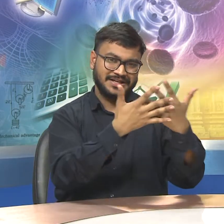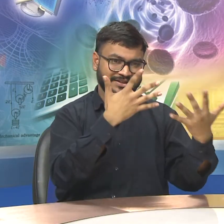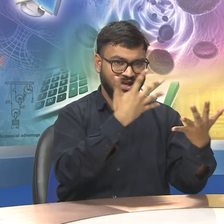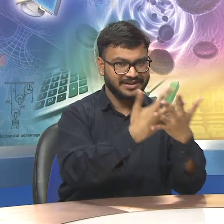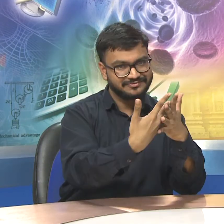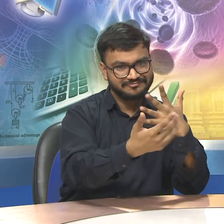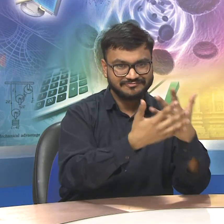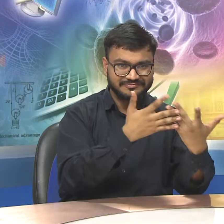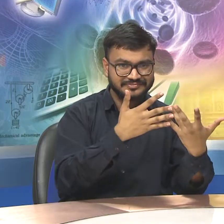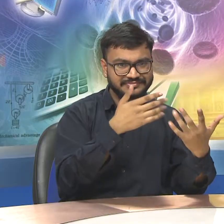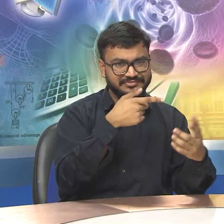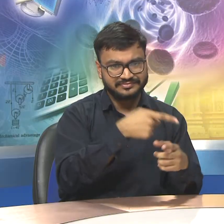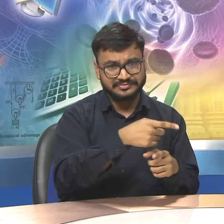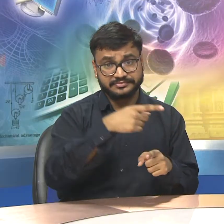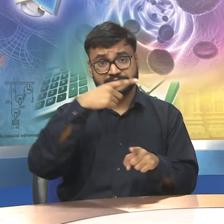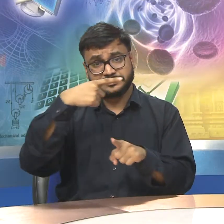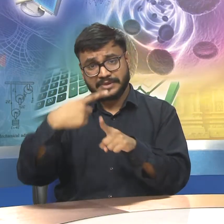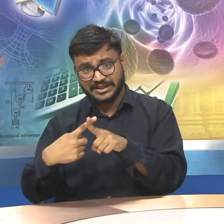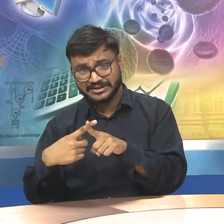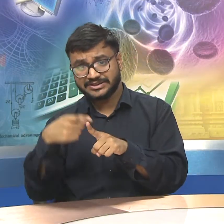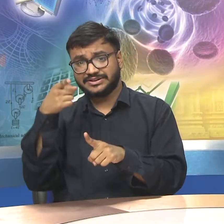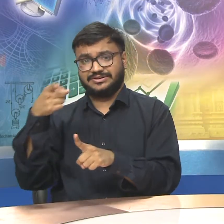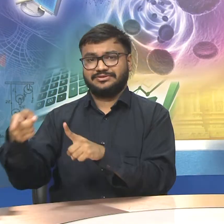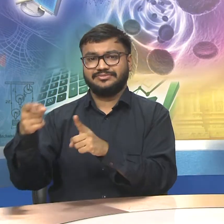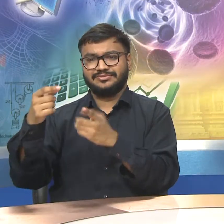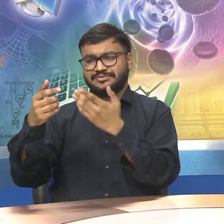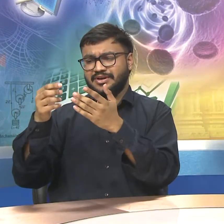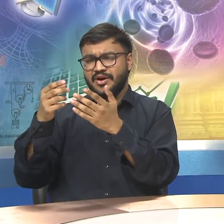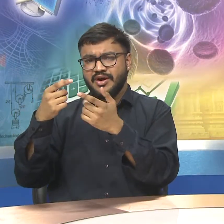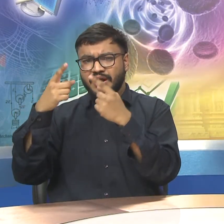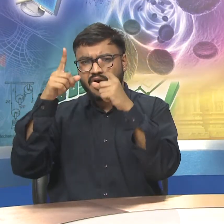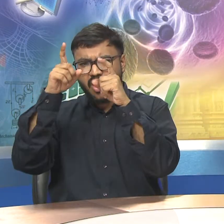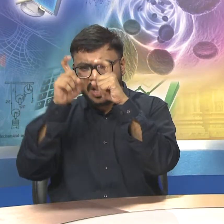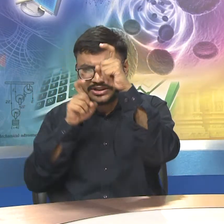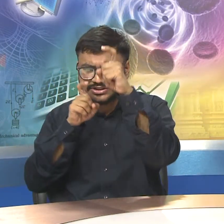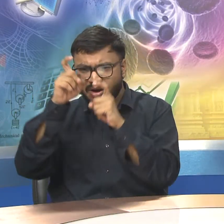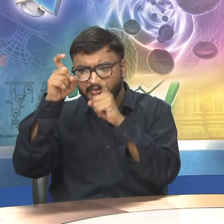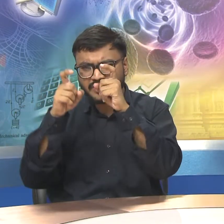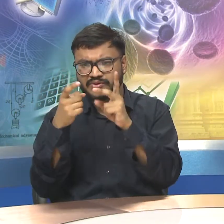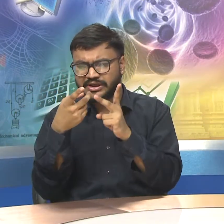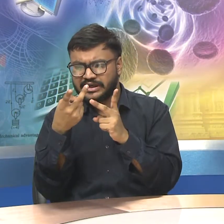Explain difference between manual and non-manual components of sign.